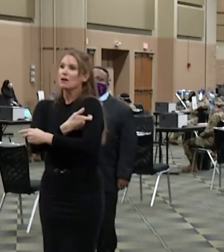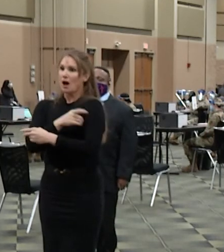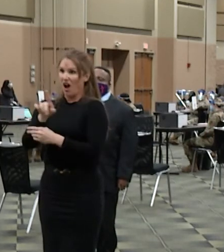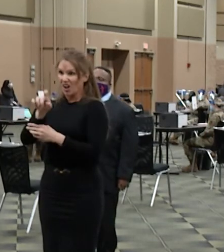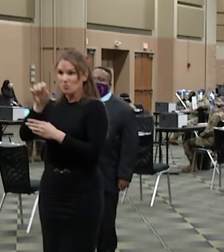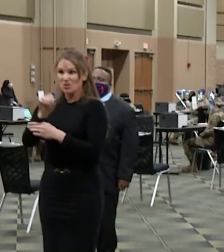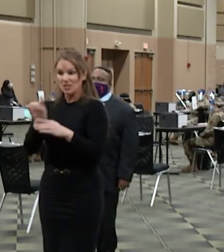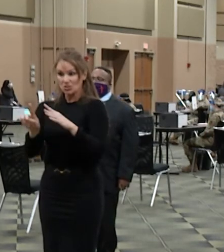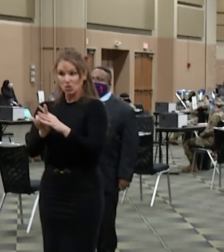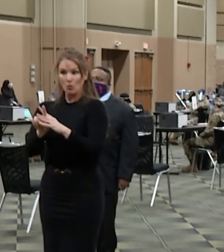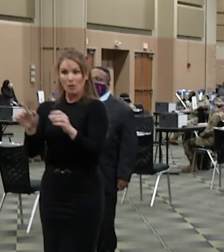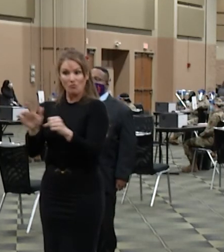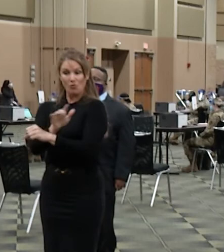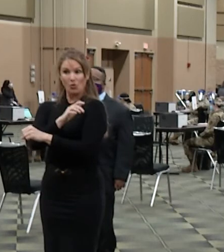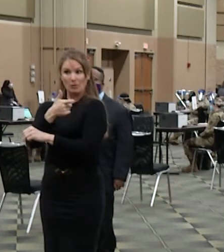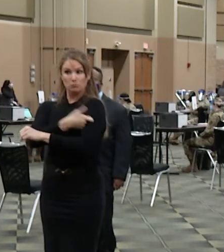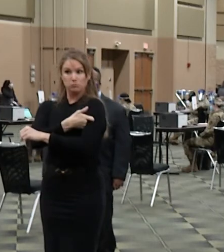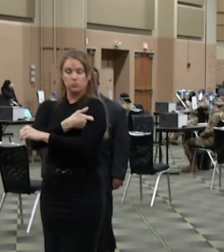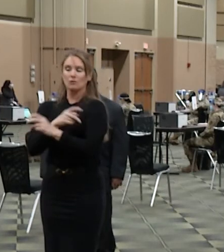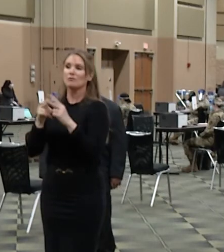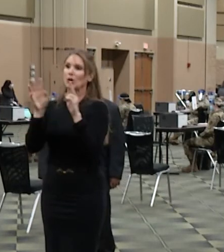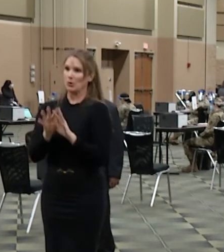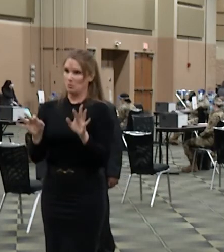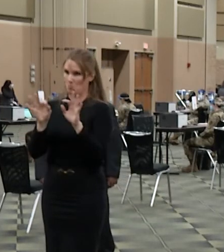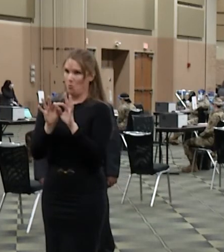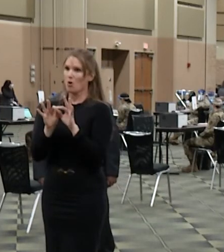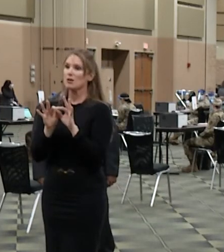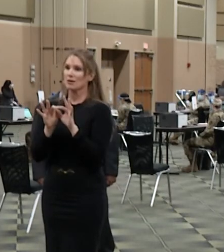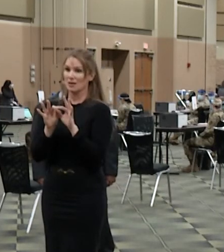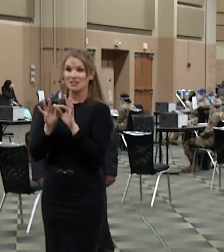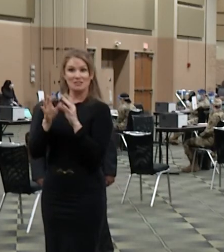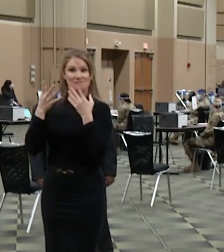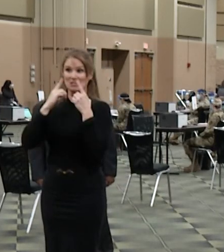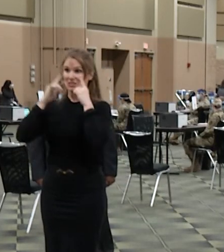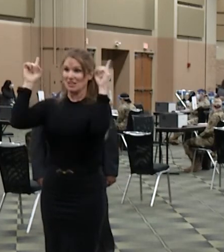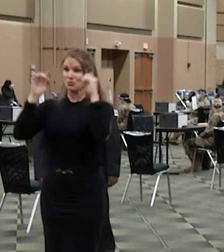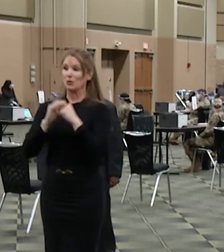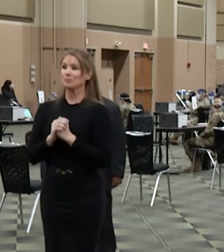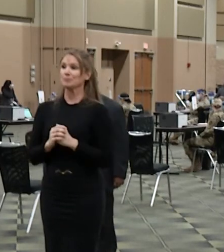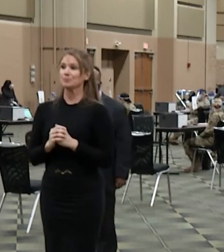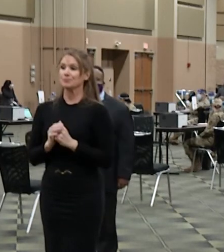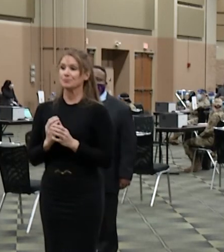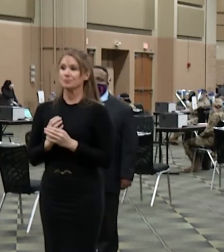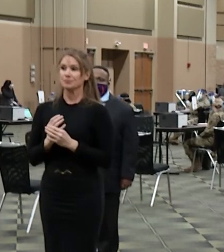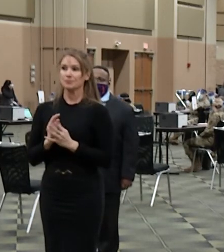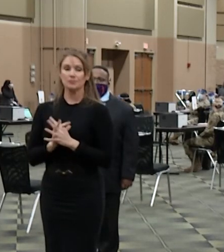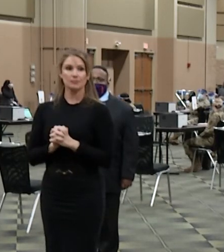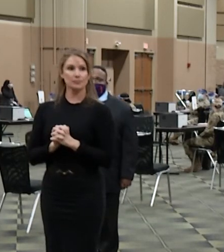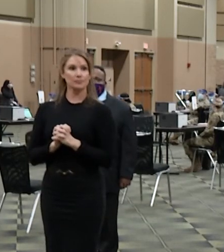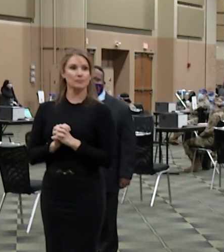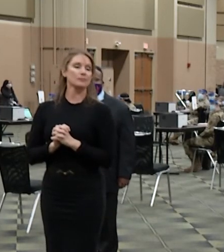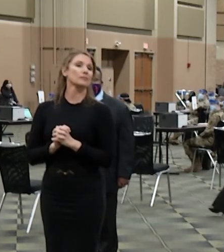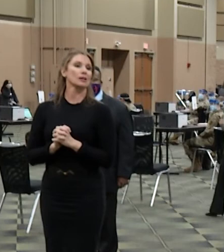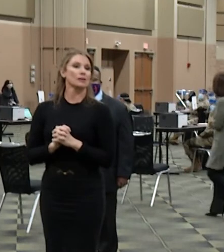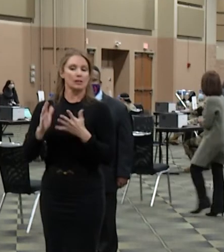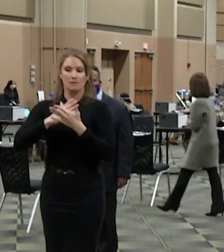that they're fully vaccinated. Very, very important, and that's happened. Among the group of